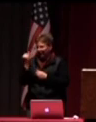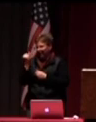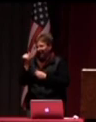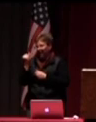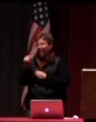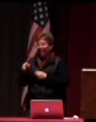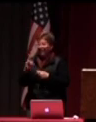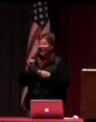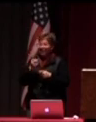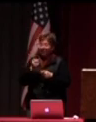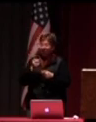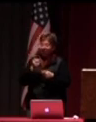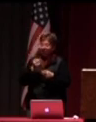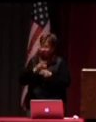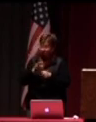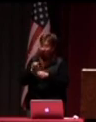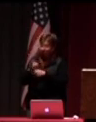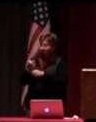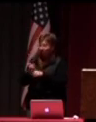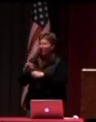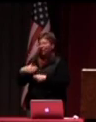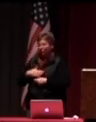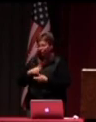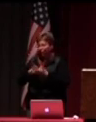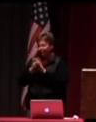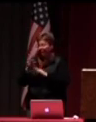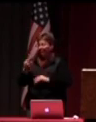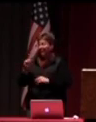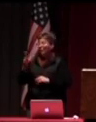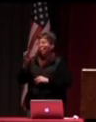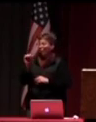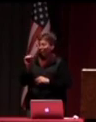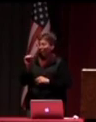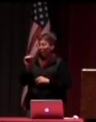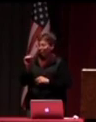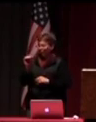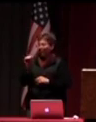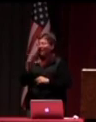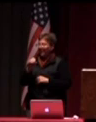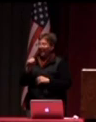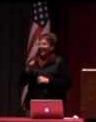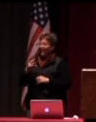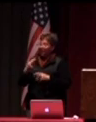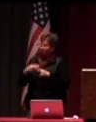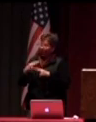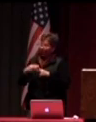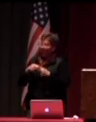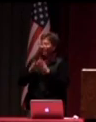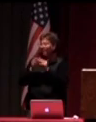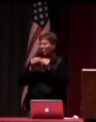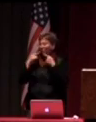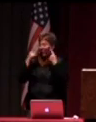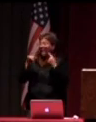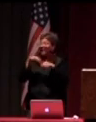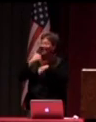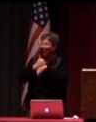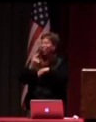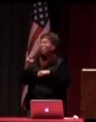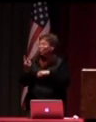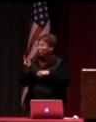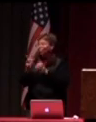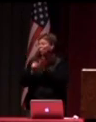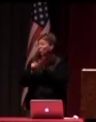These feats made Napoleon a hero back in France, and he did what he could to further strengthen his reputation. He founded not one, but two